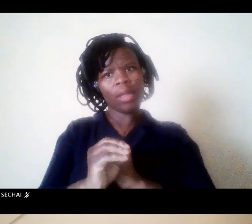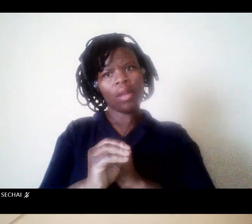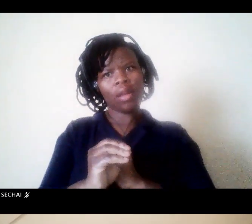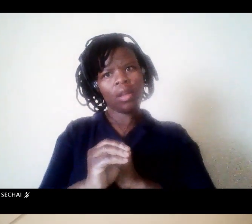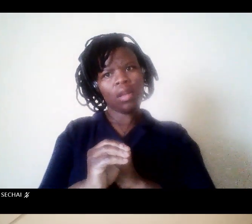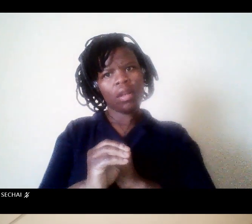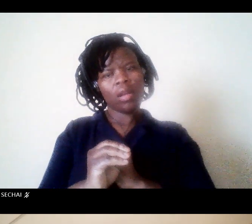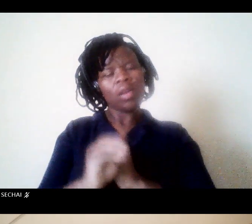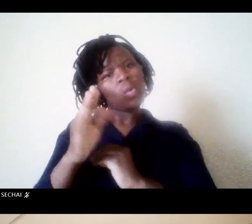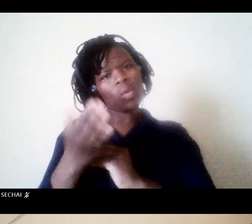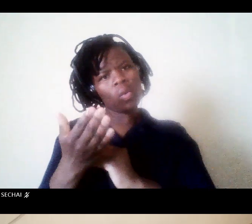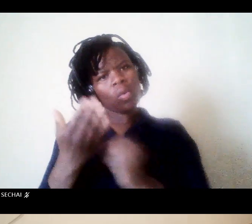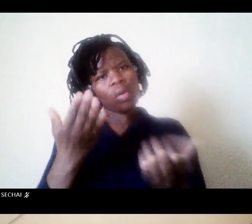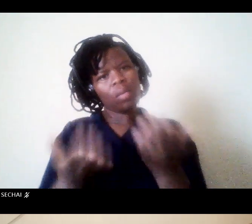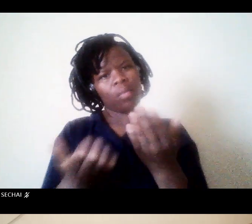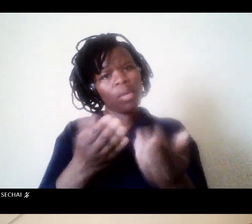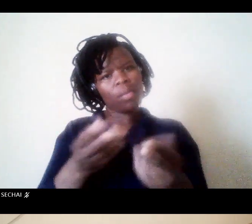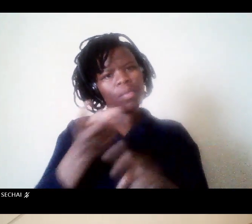verbalized.